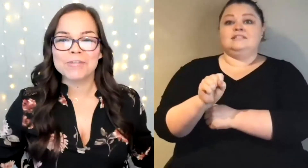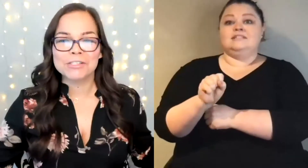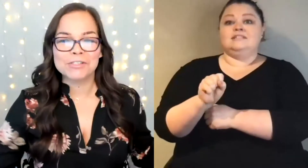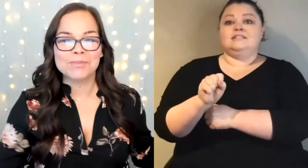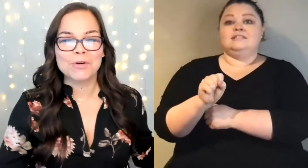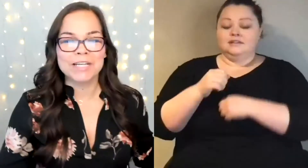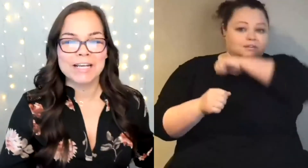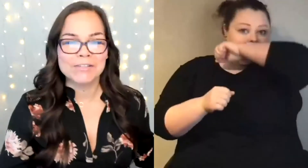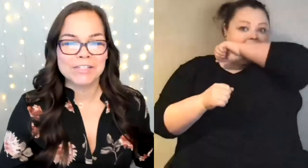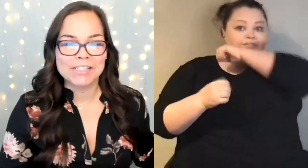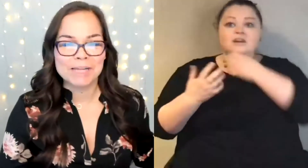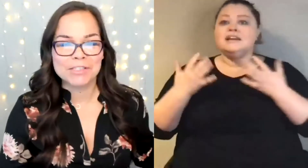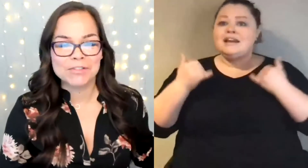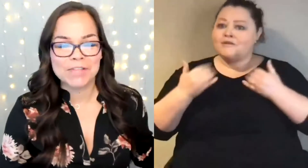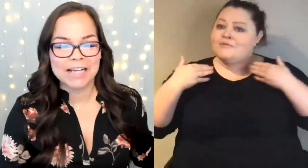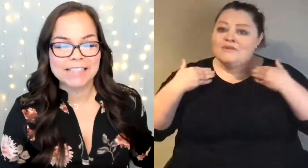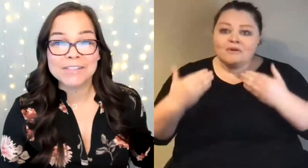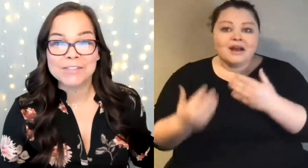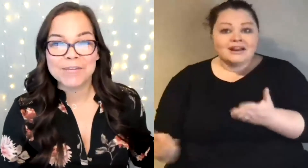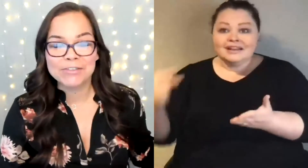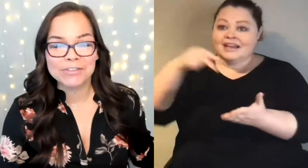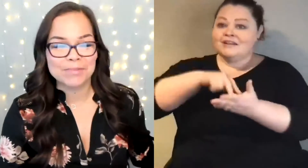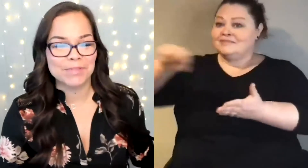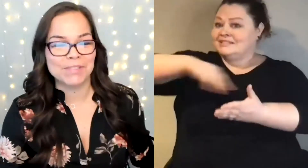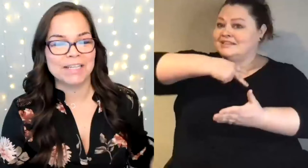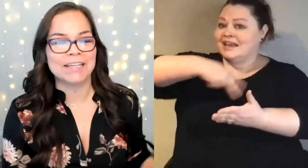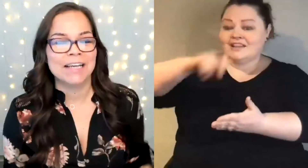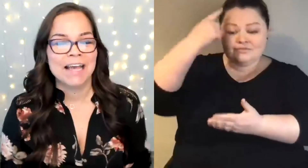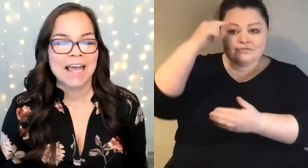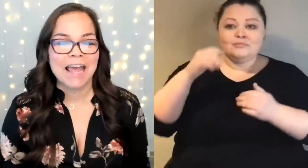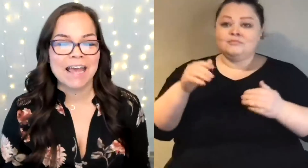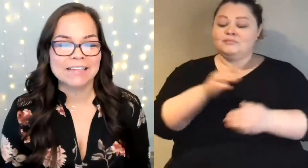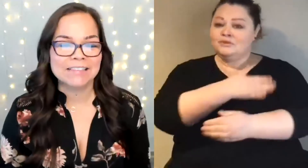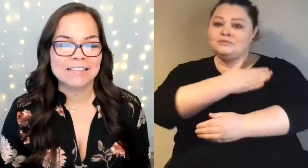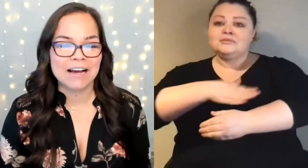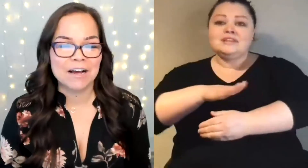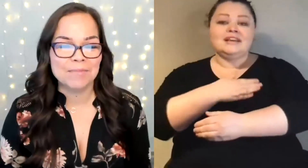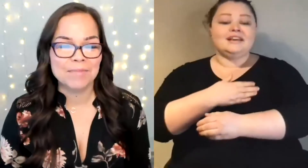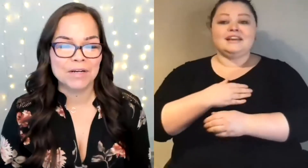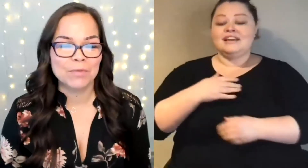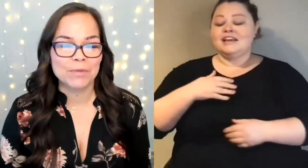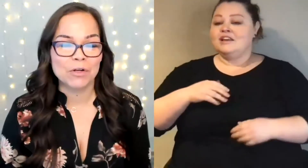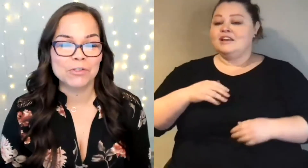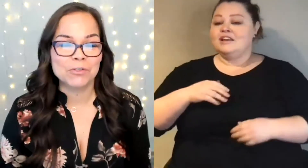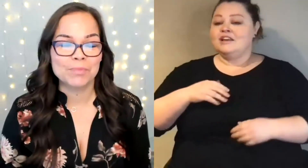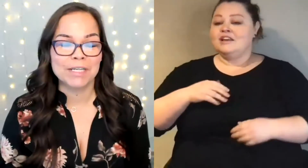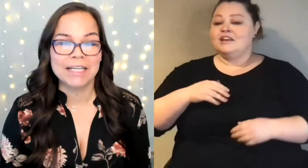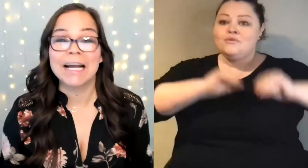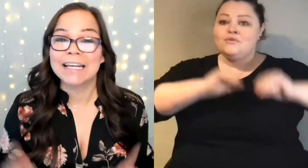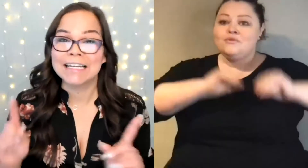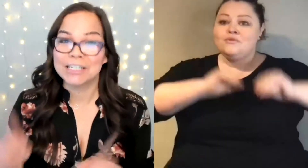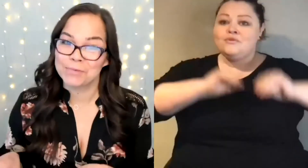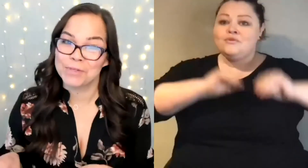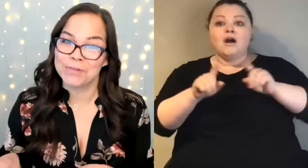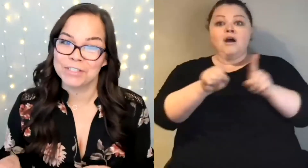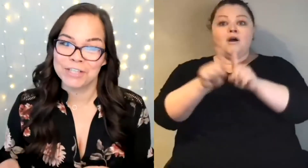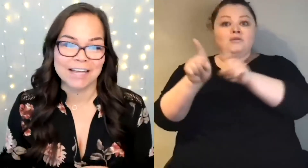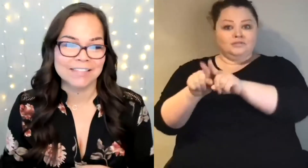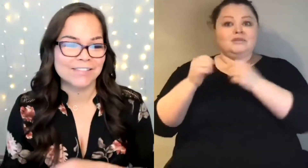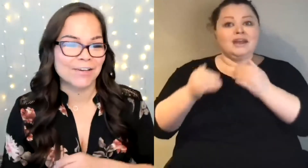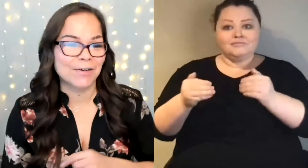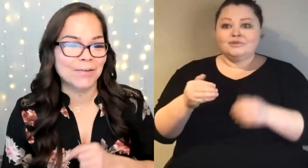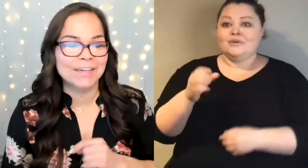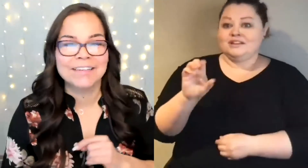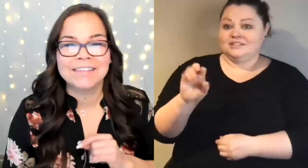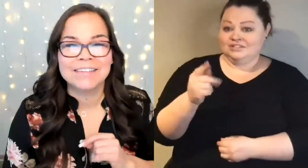really good stretch this morning, now's a good time to do that. Dance around to the music. And we will also be connecting with you in the